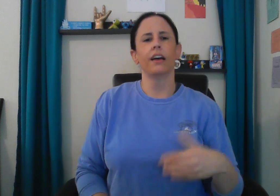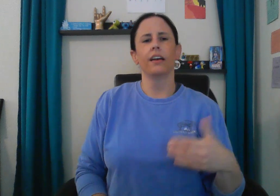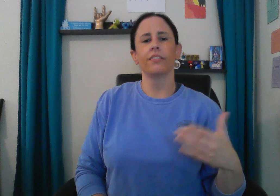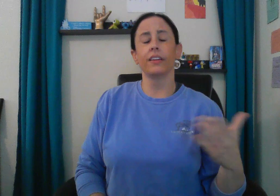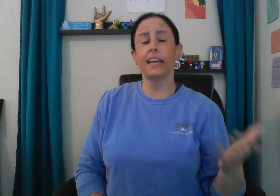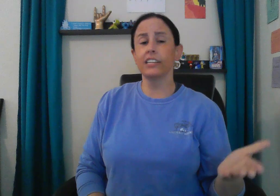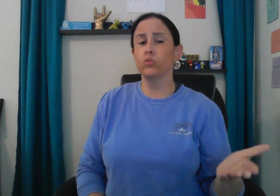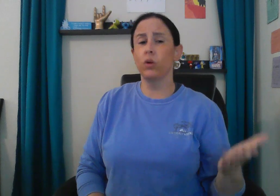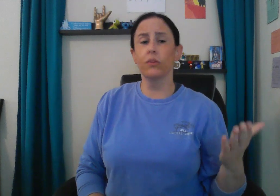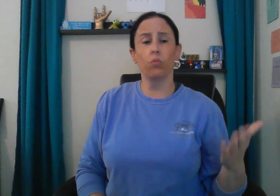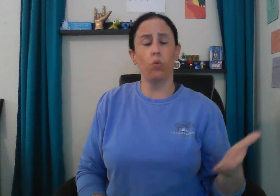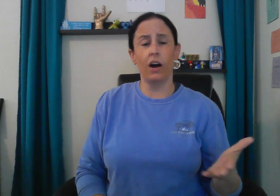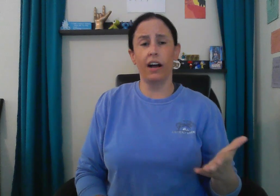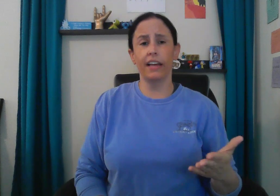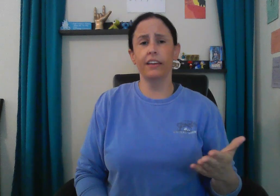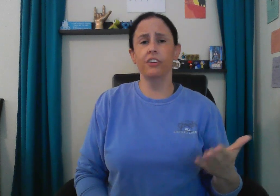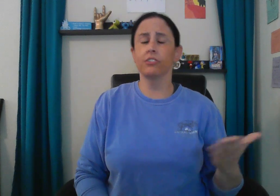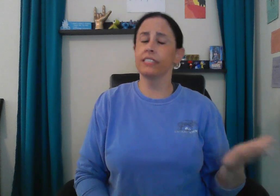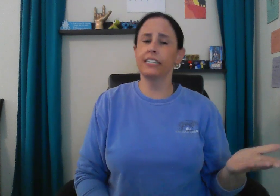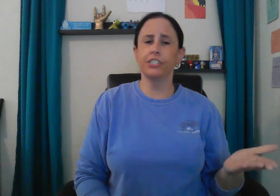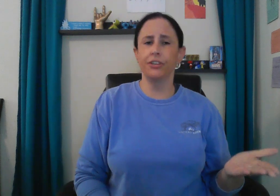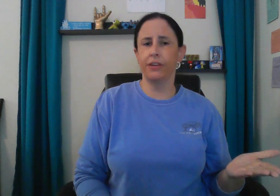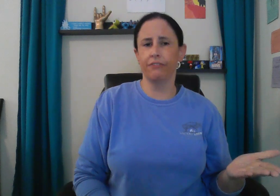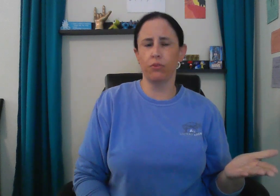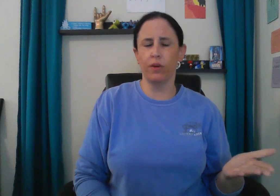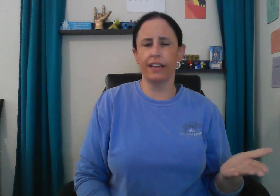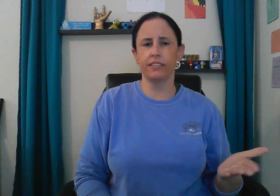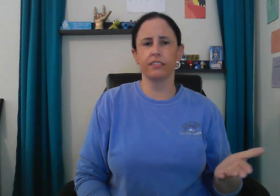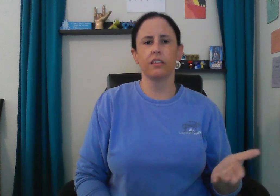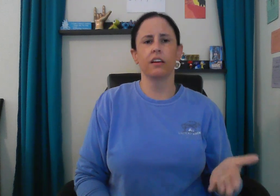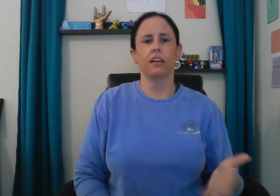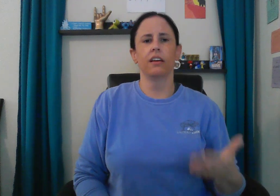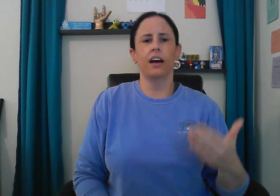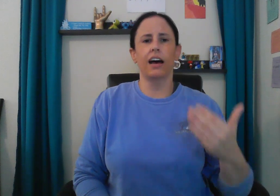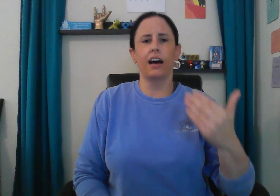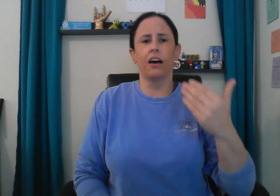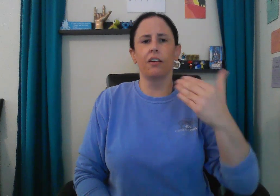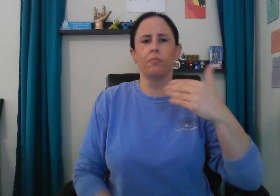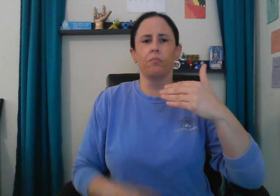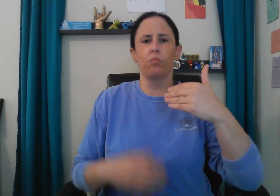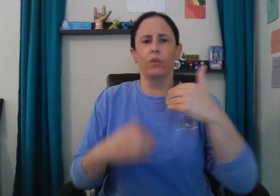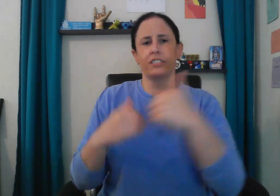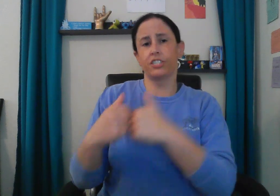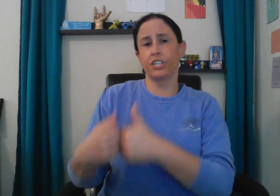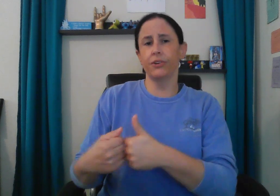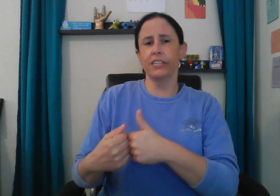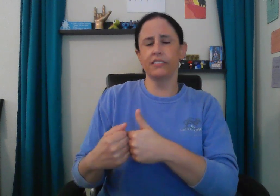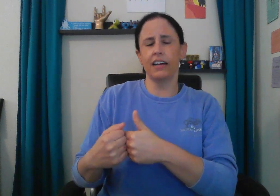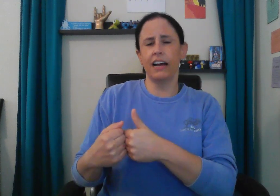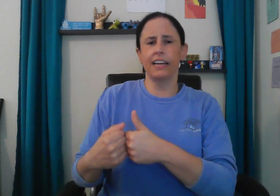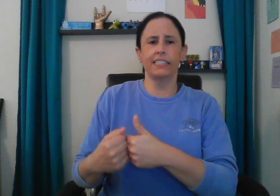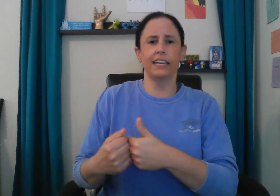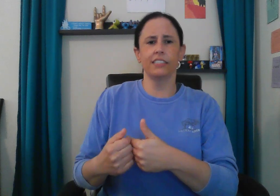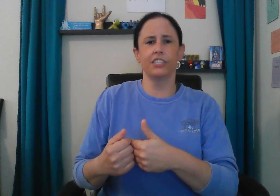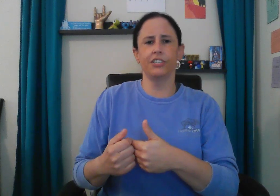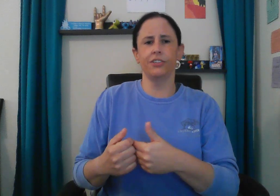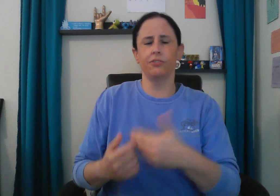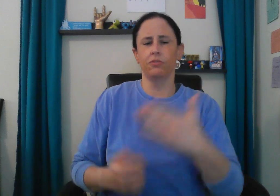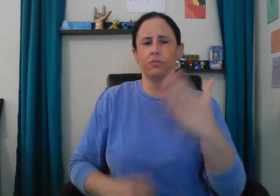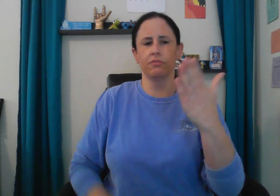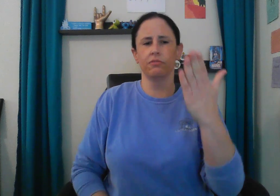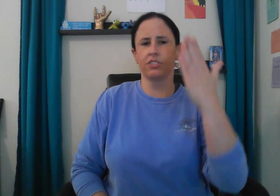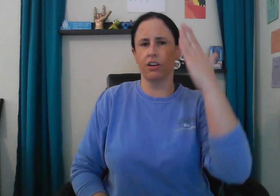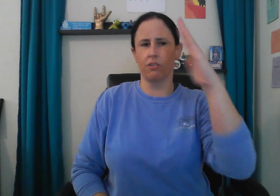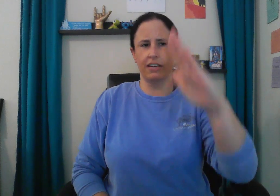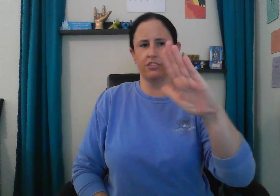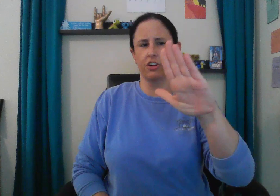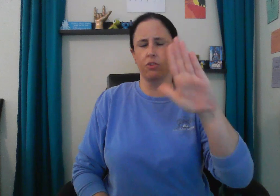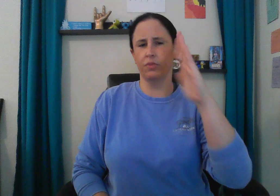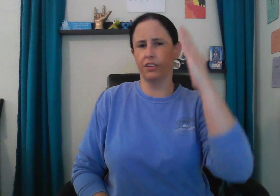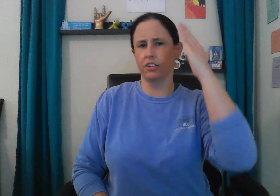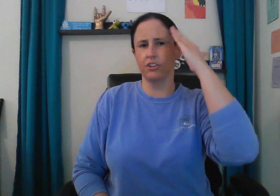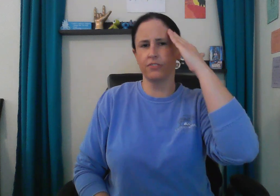The next one, why, you'll see it two different ways. With students, I tend to do, so I start with the closed